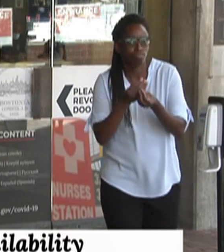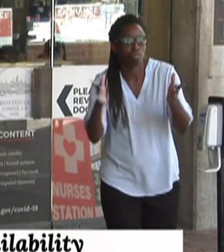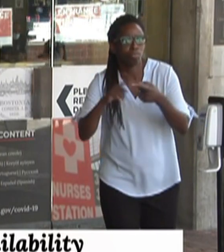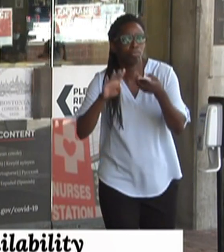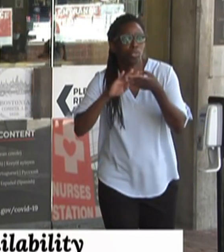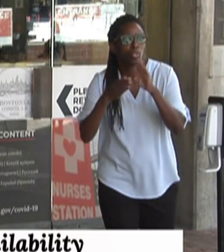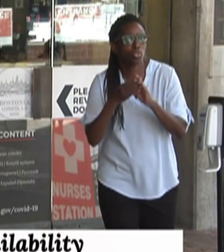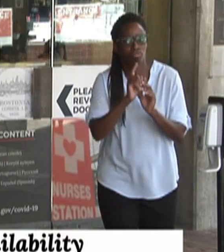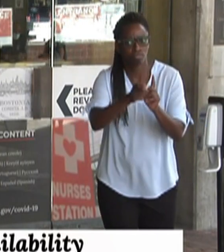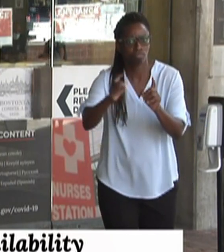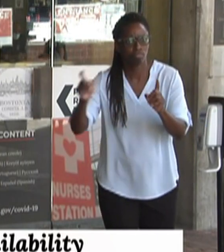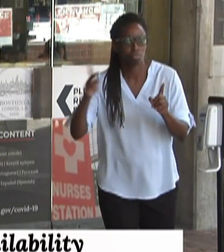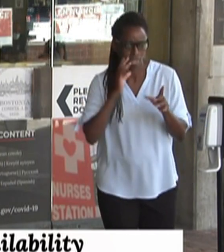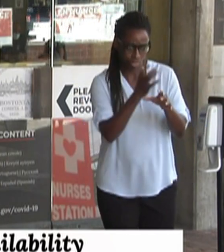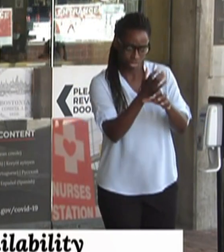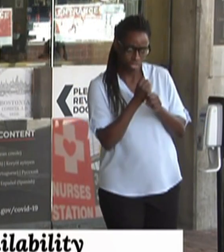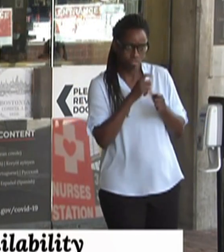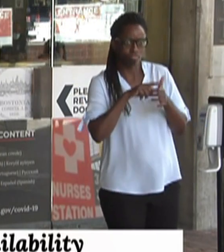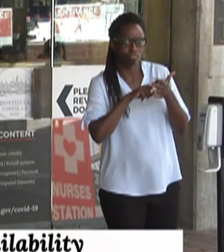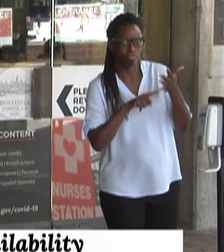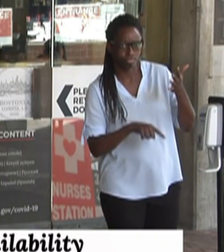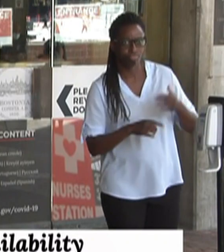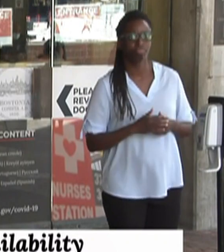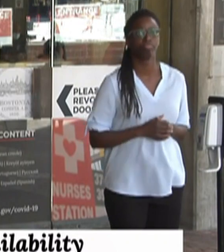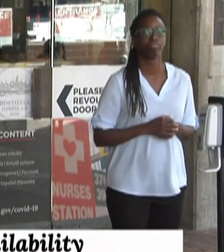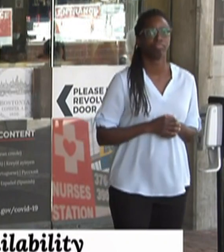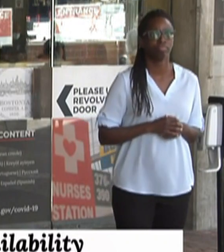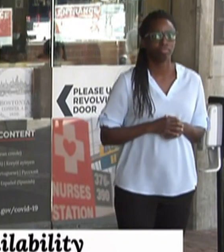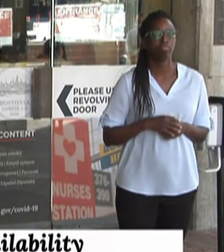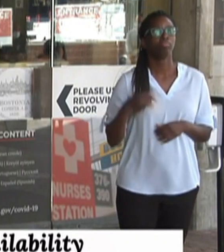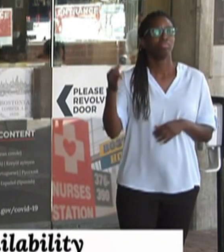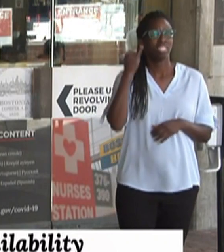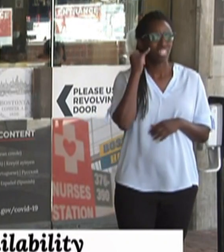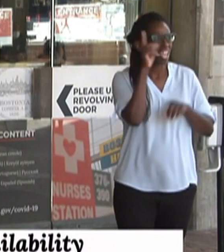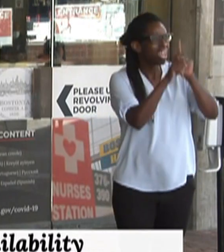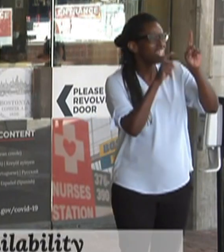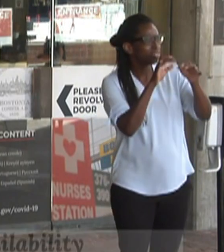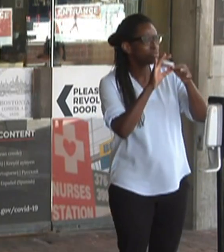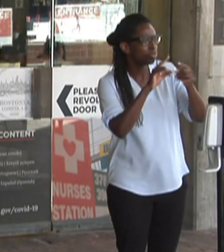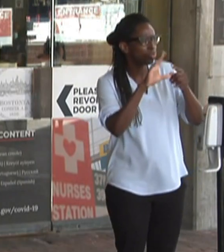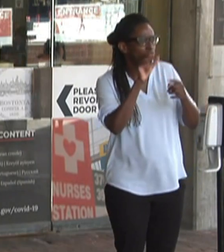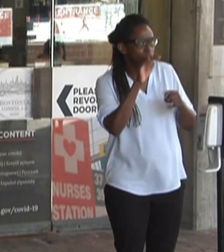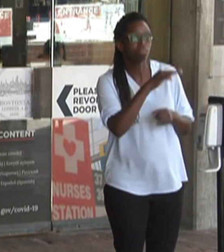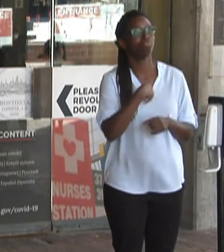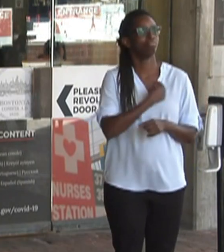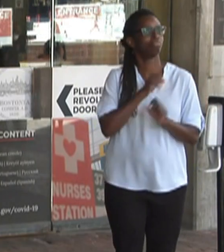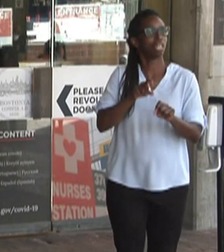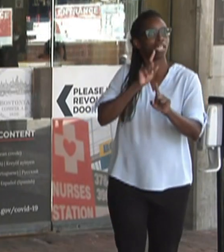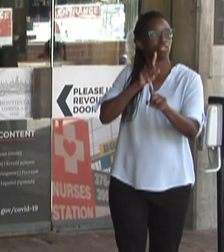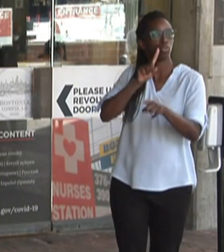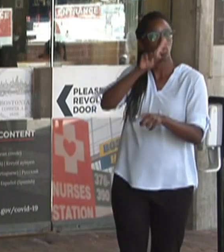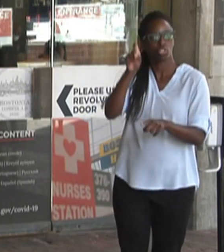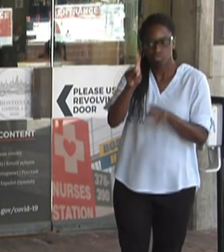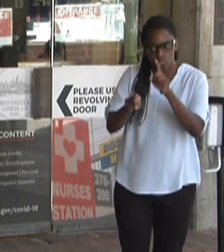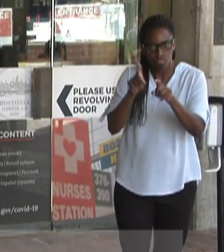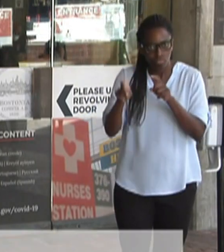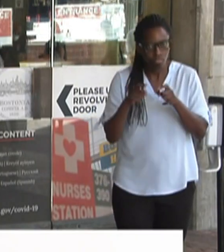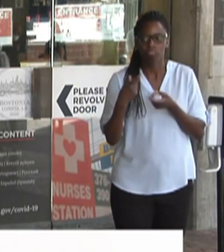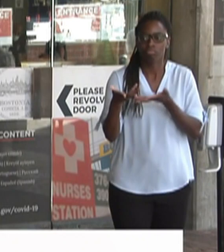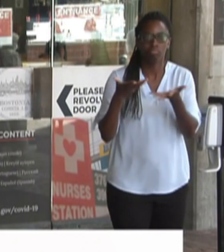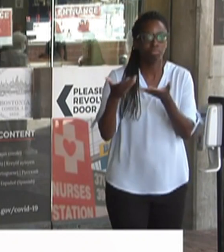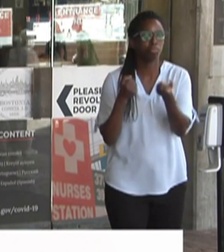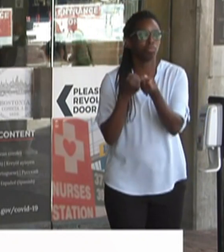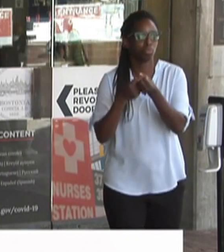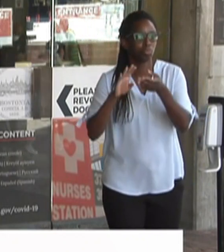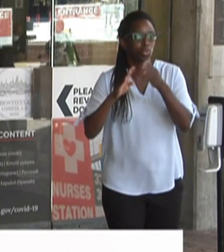questions that people might have about COVID-19. We're explaining how to practice safety in the home where somebody has symptoms or has